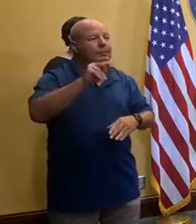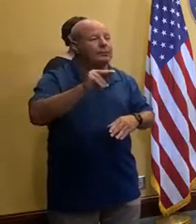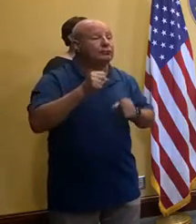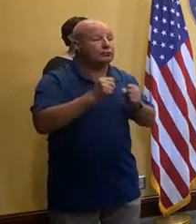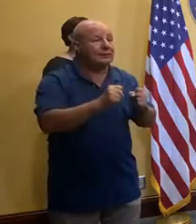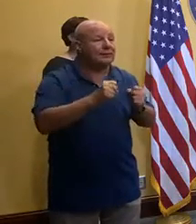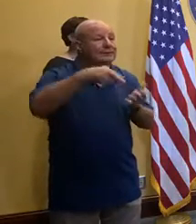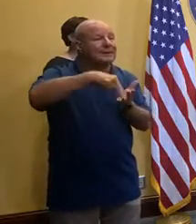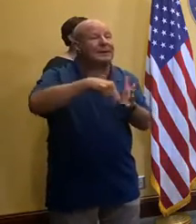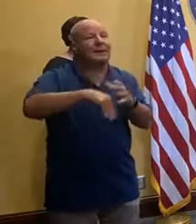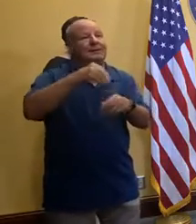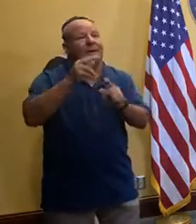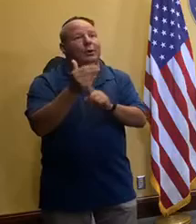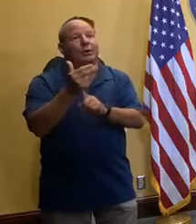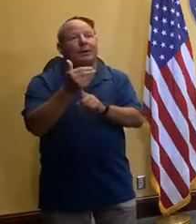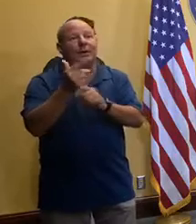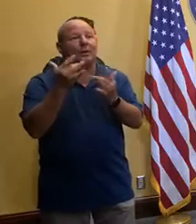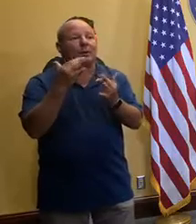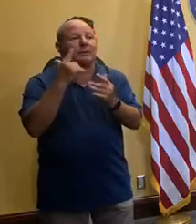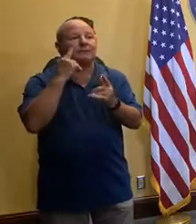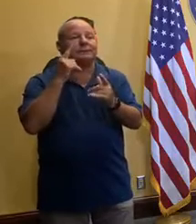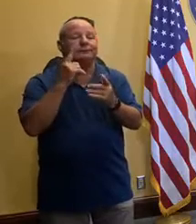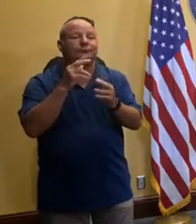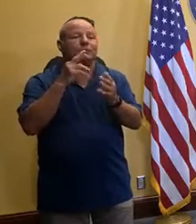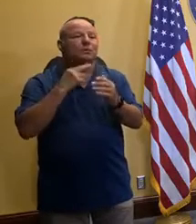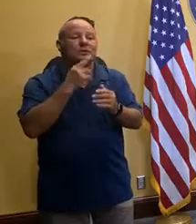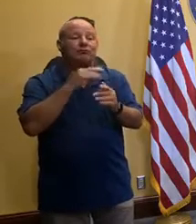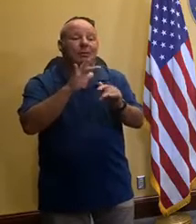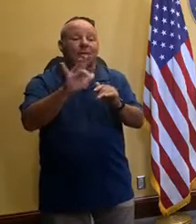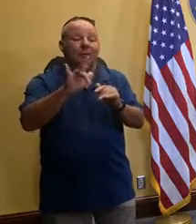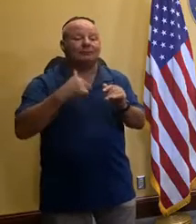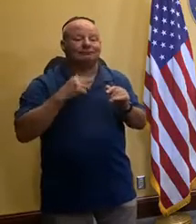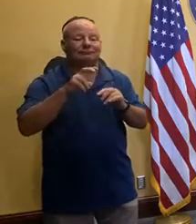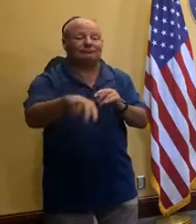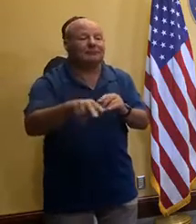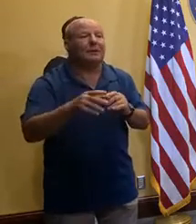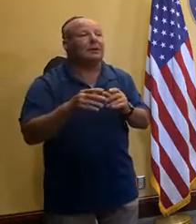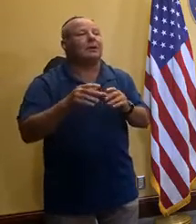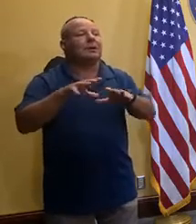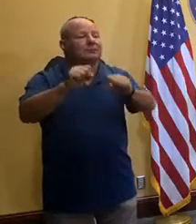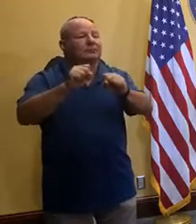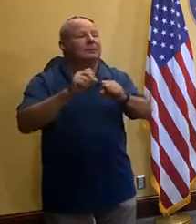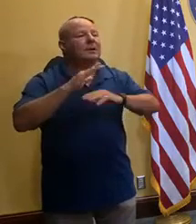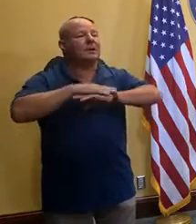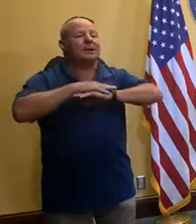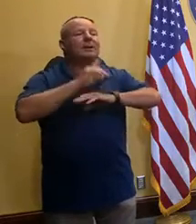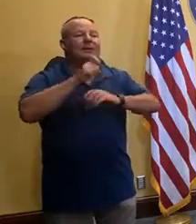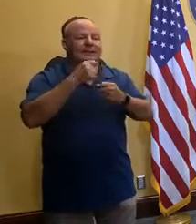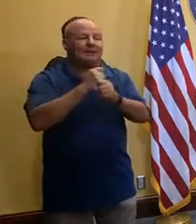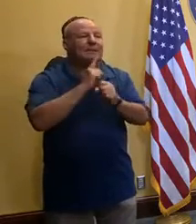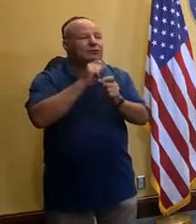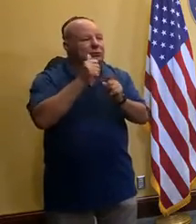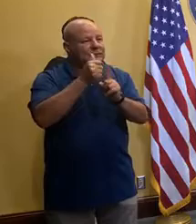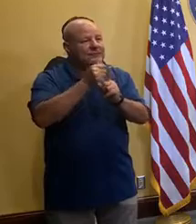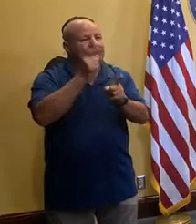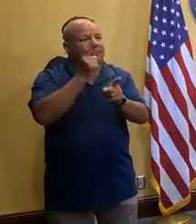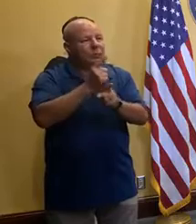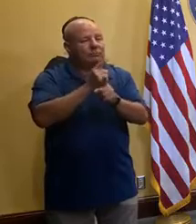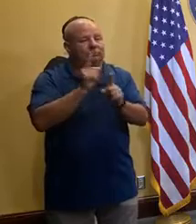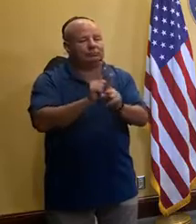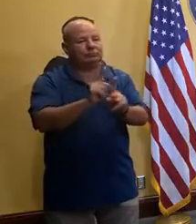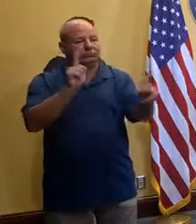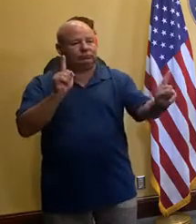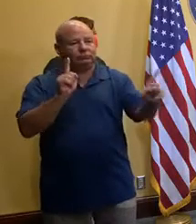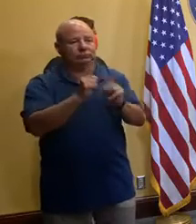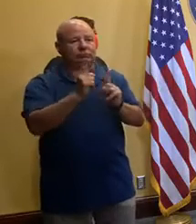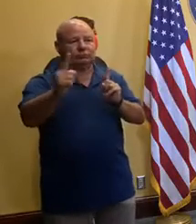hotel, waiting in line to go into a restaurant, you need to make sure you're properly social distancing yourself and you